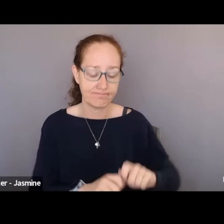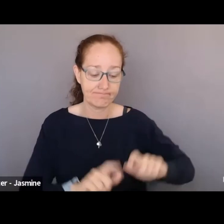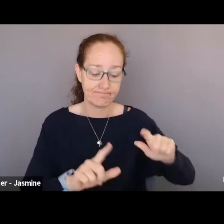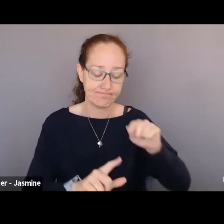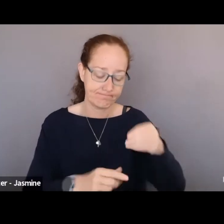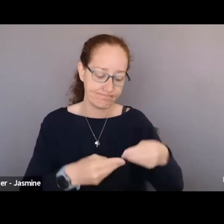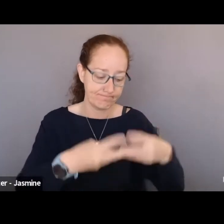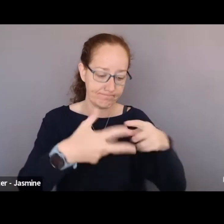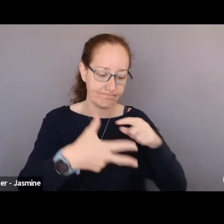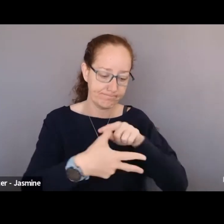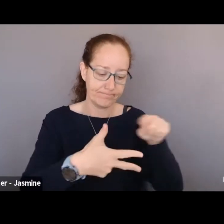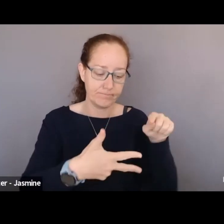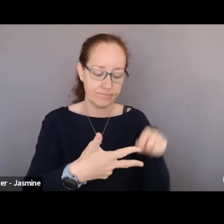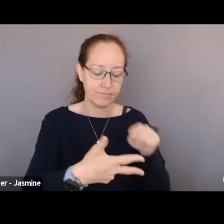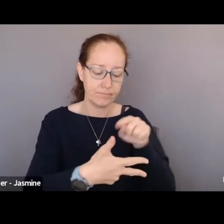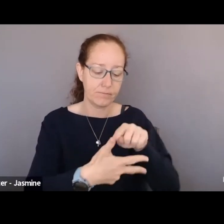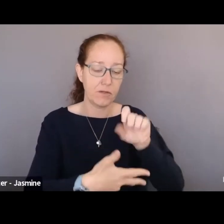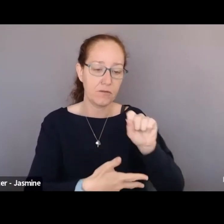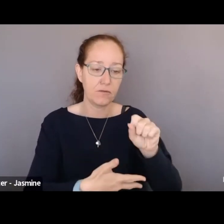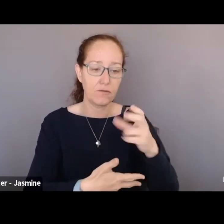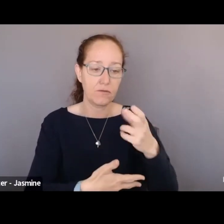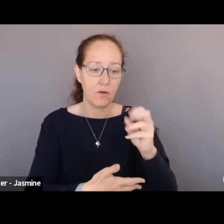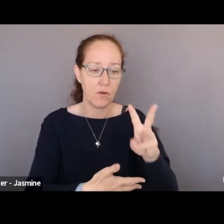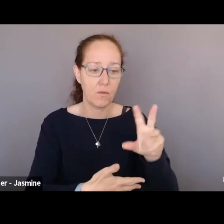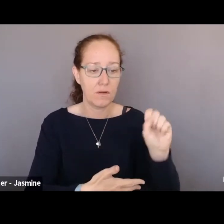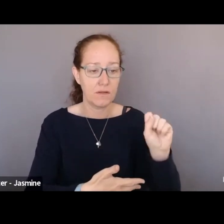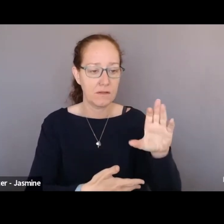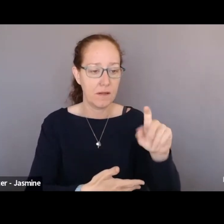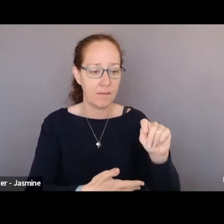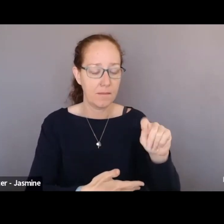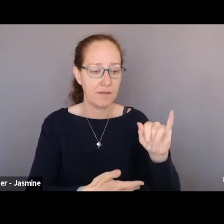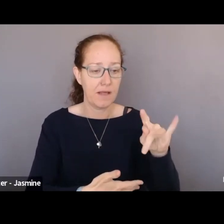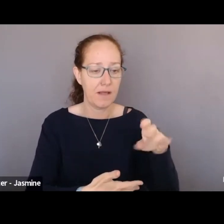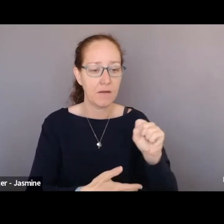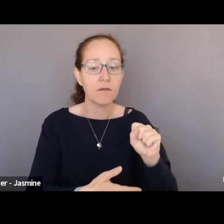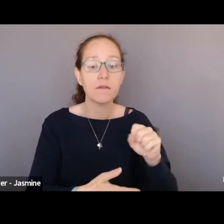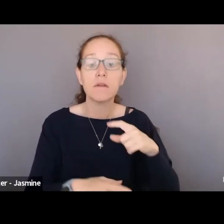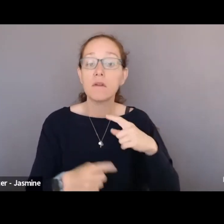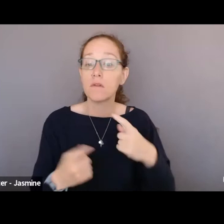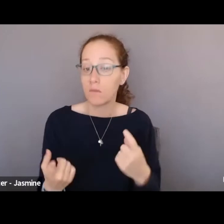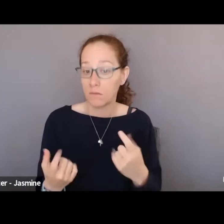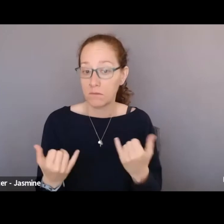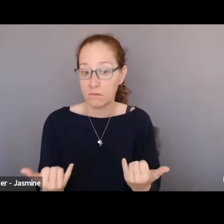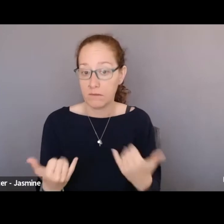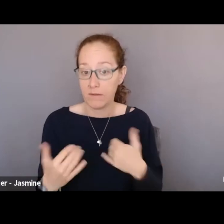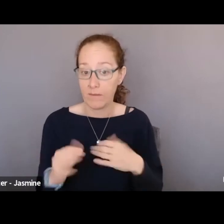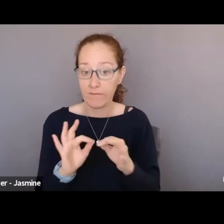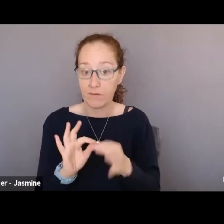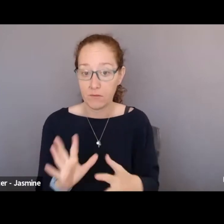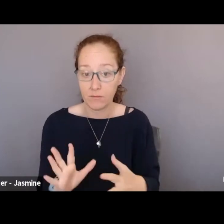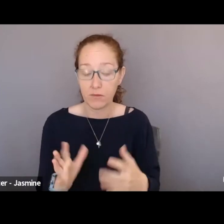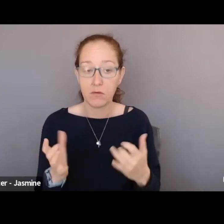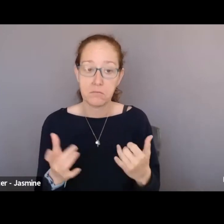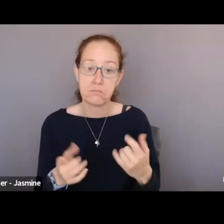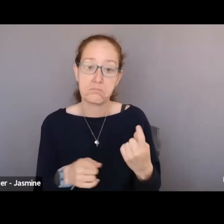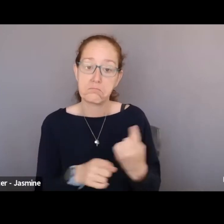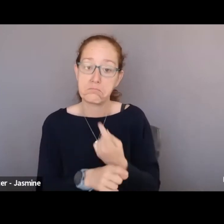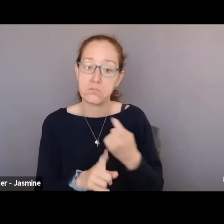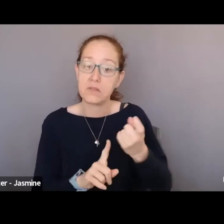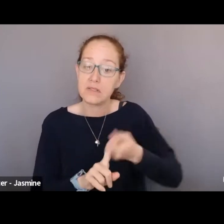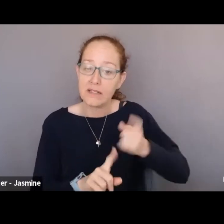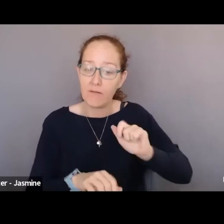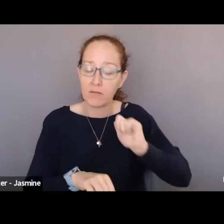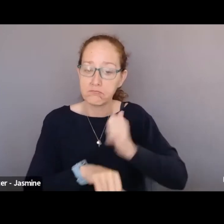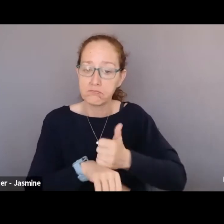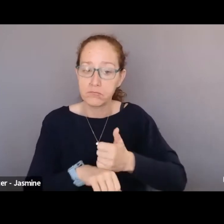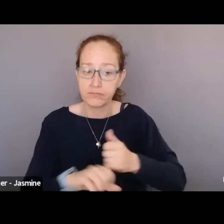if you don't need access to that and you would like to see the full group, you're welcome to navigate to the top right of your screen